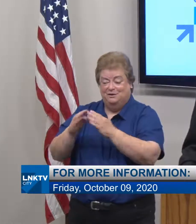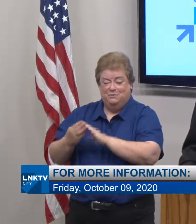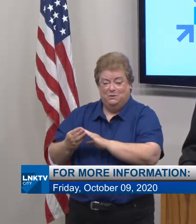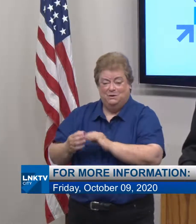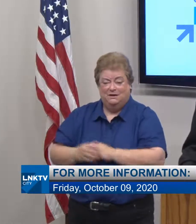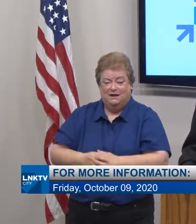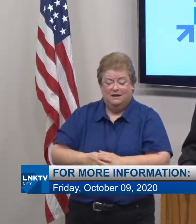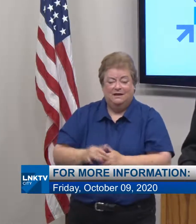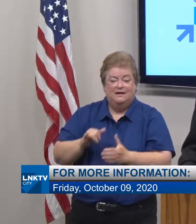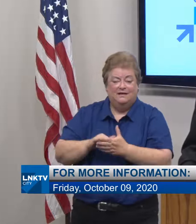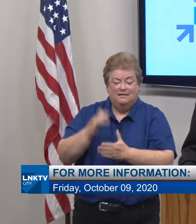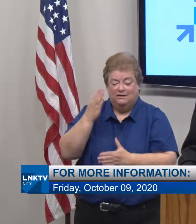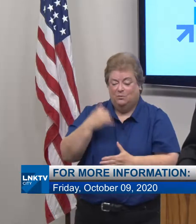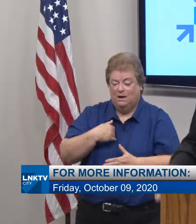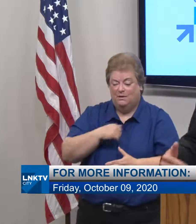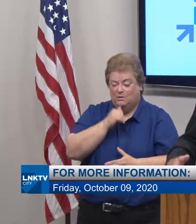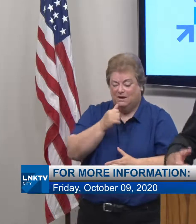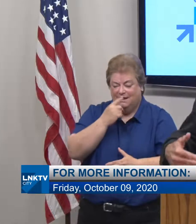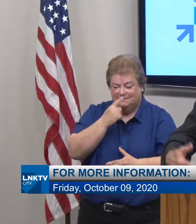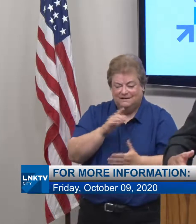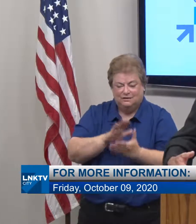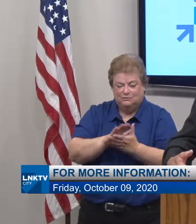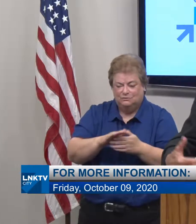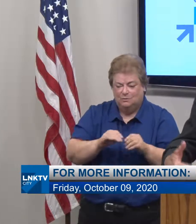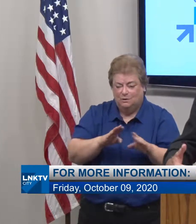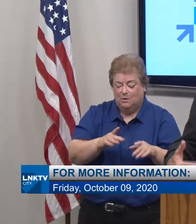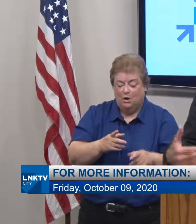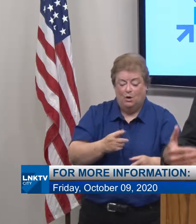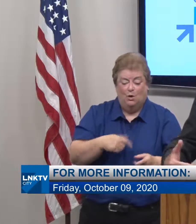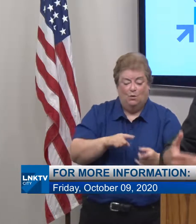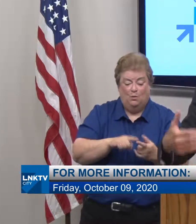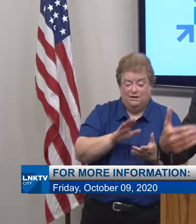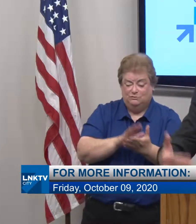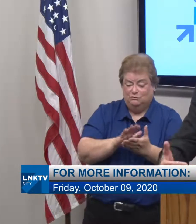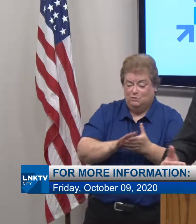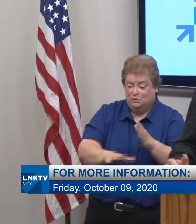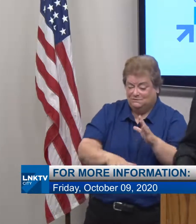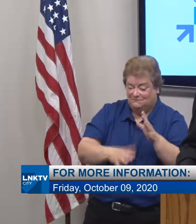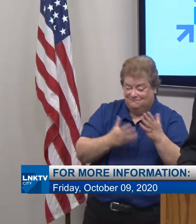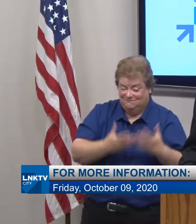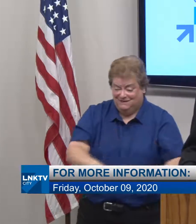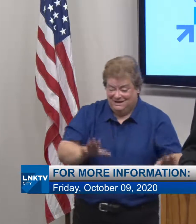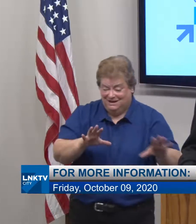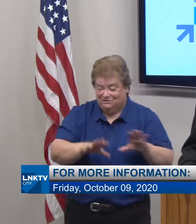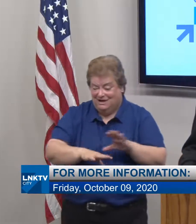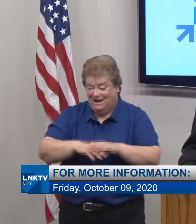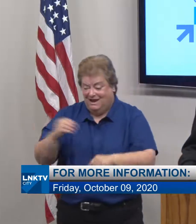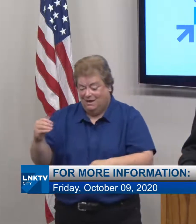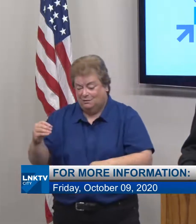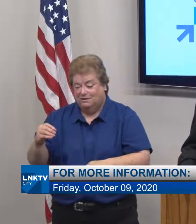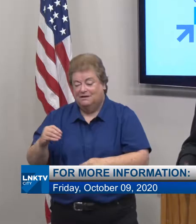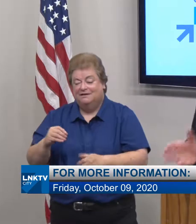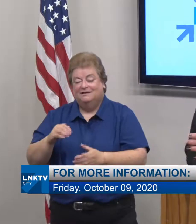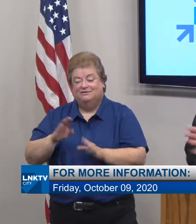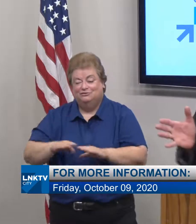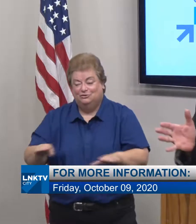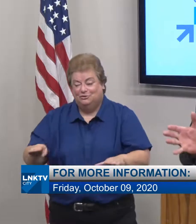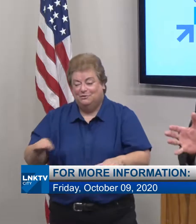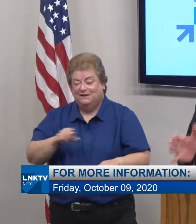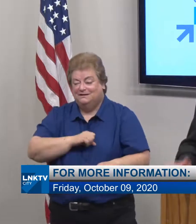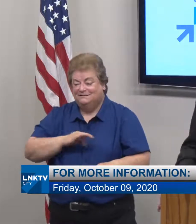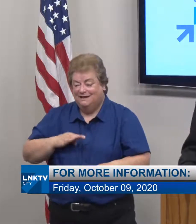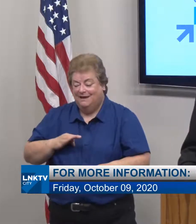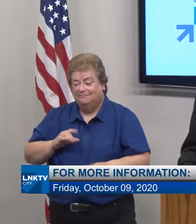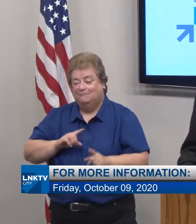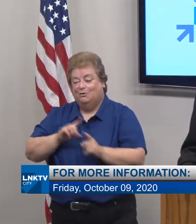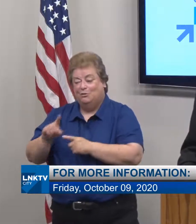we're not seeing school spread. But again, as soon as school is out, we know our students and our staff then go into their personal